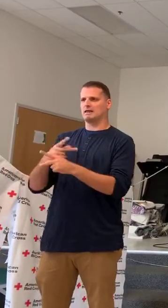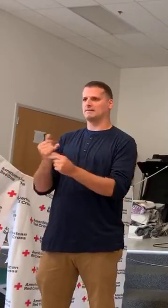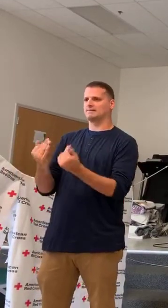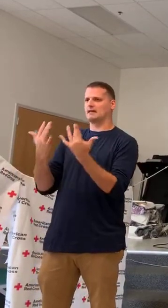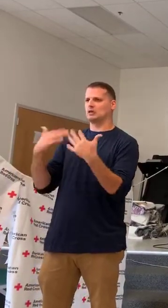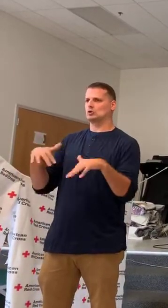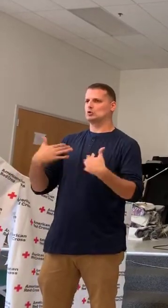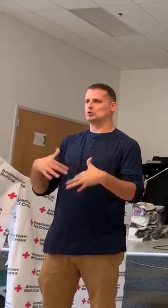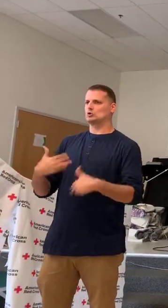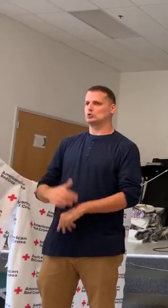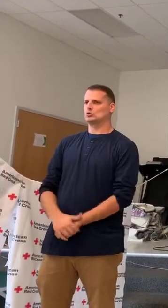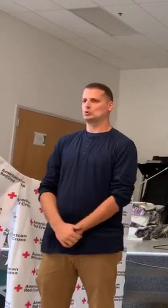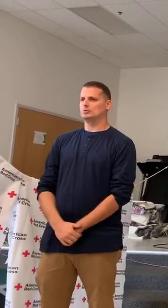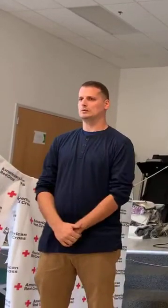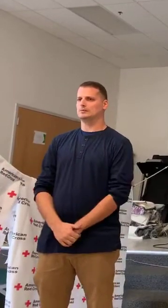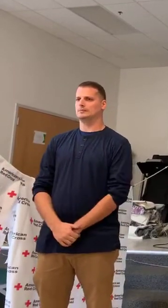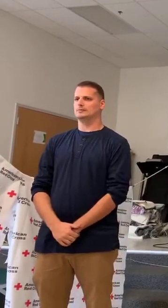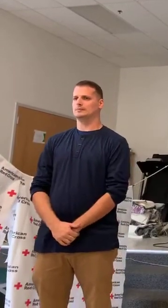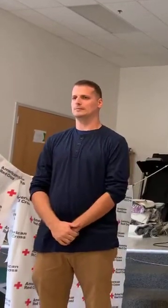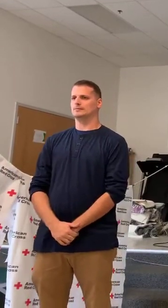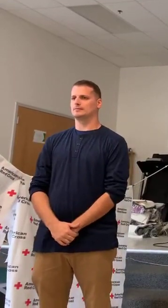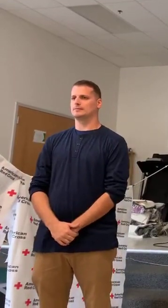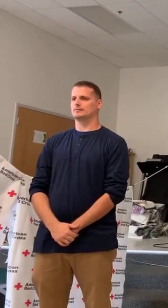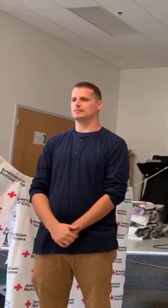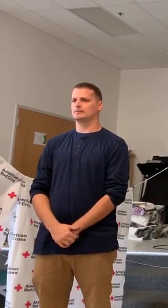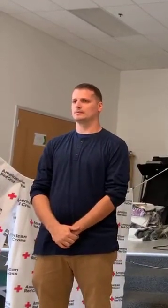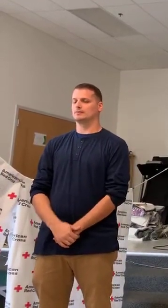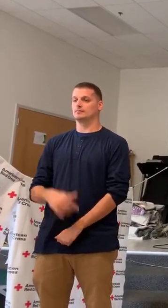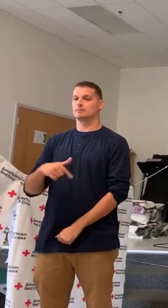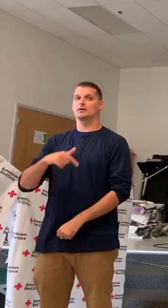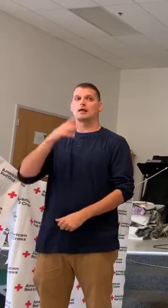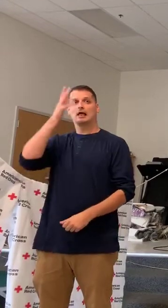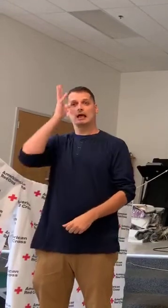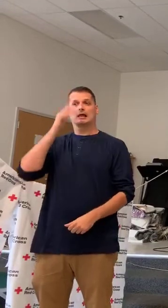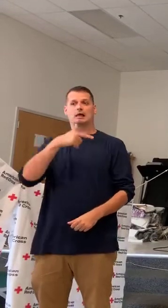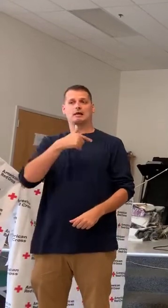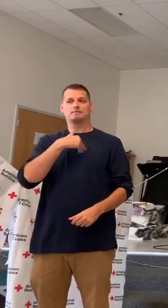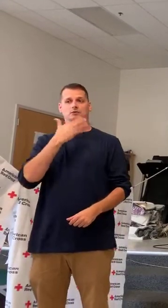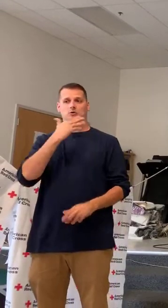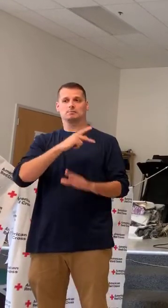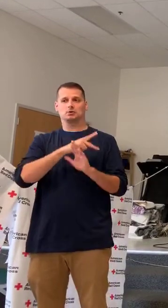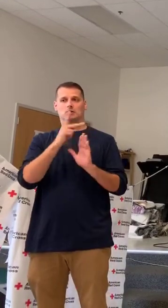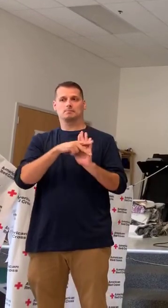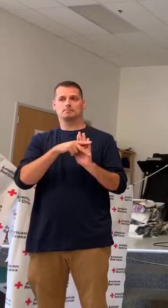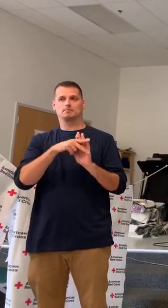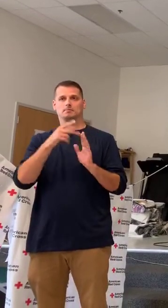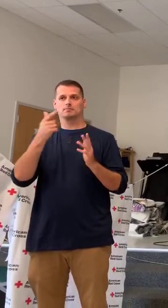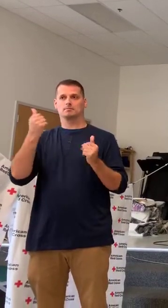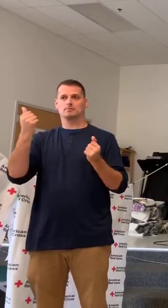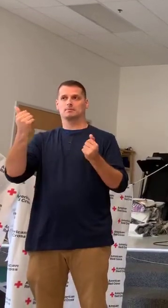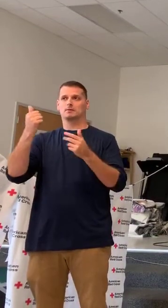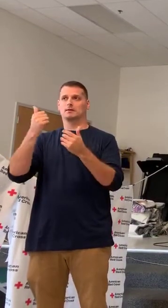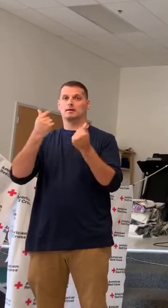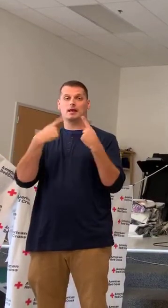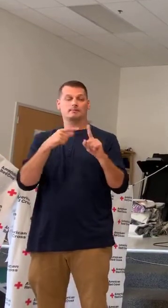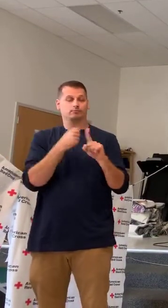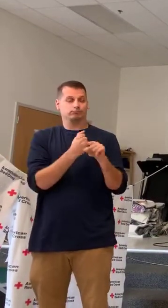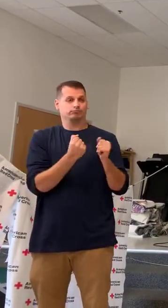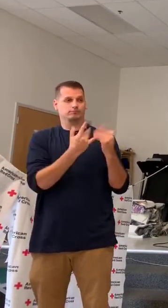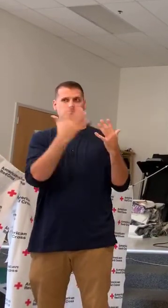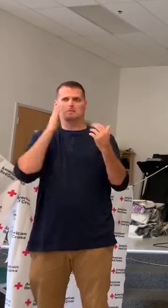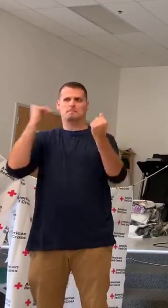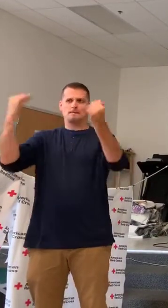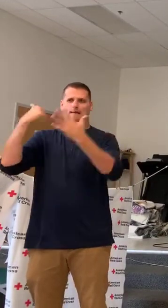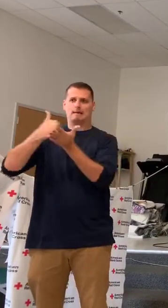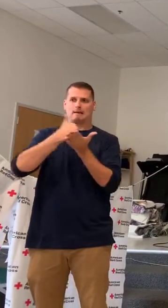of, because we got really good at it. We got really good at putting out fires really quickly. And then there was some unintended consequences of that over the last 80